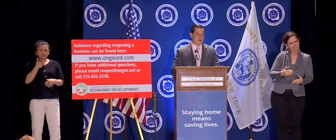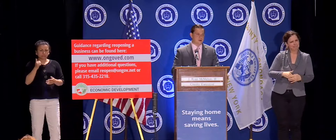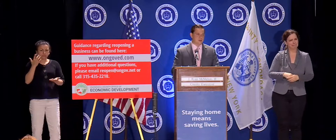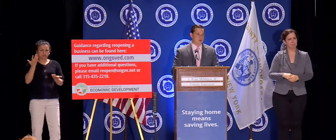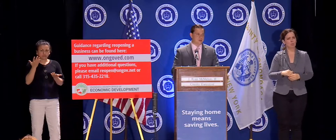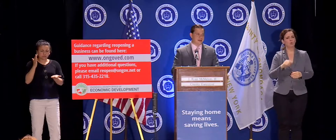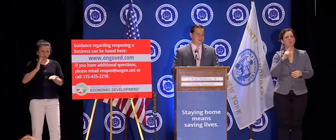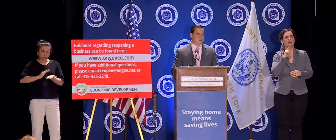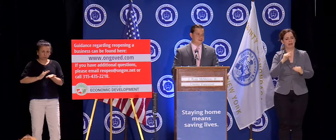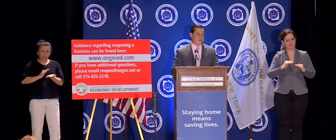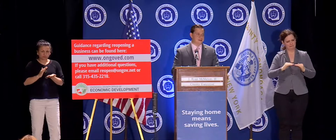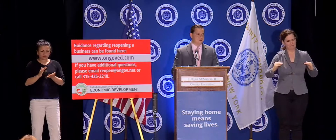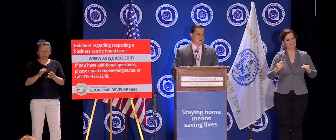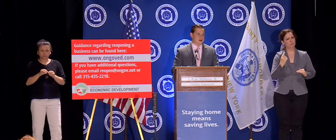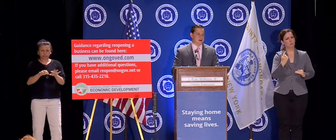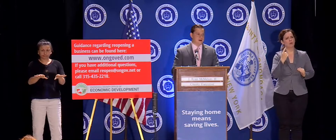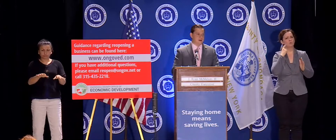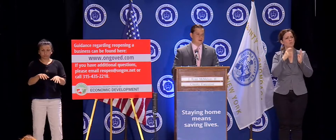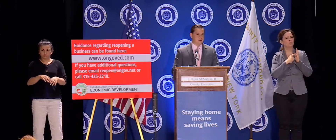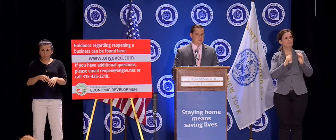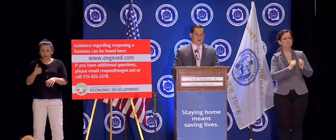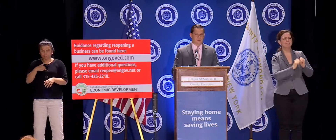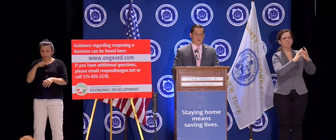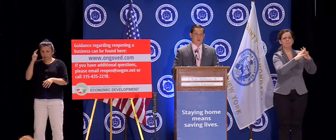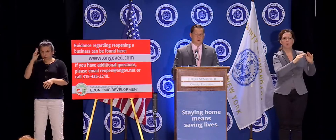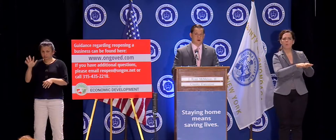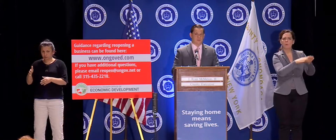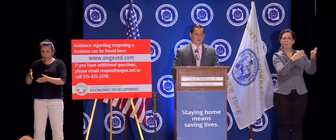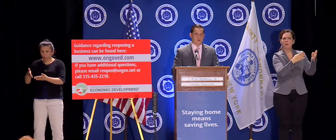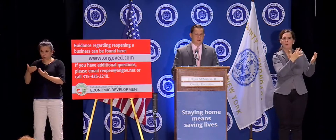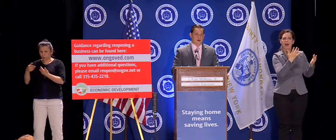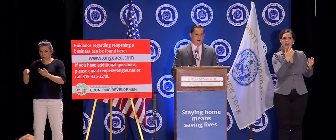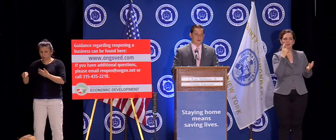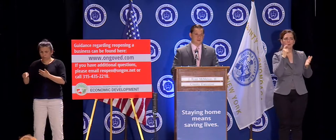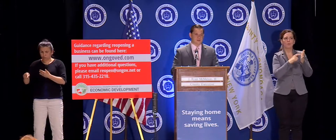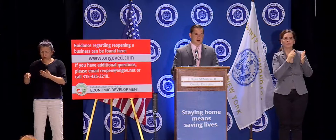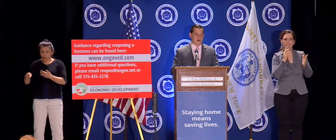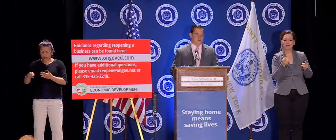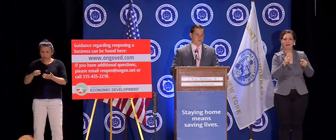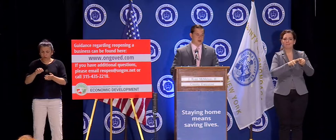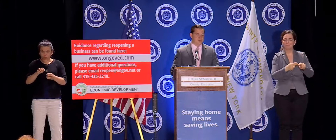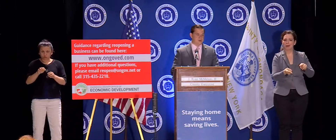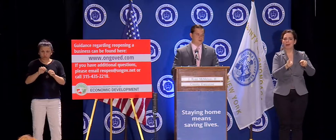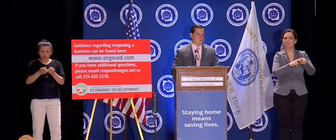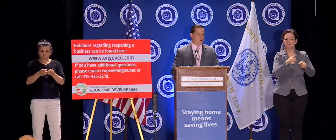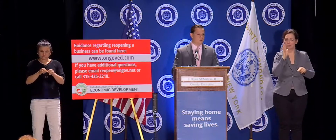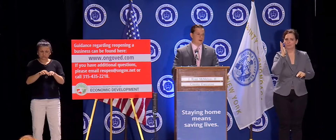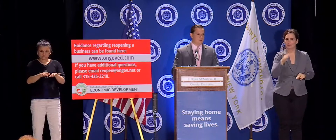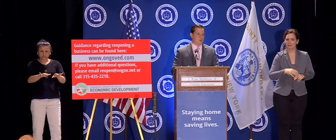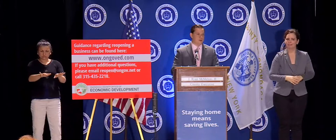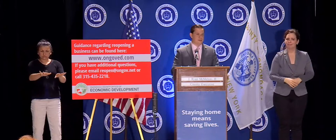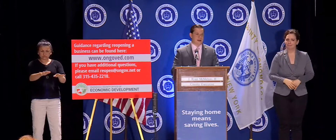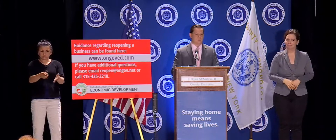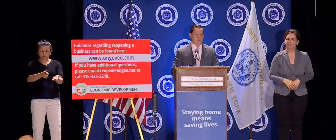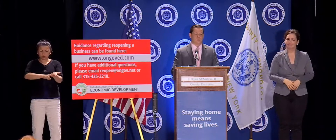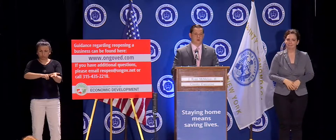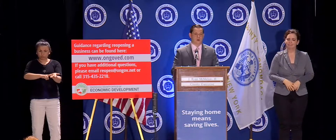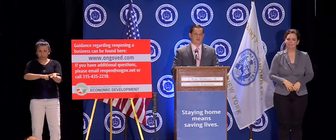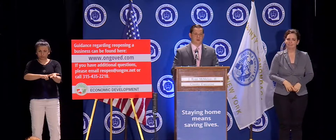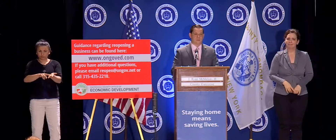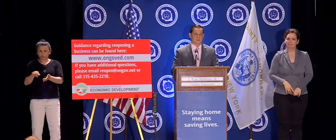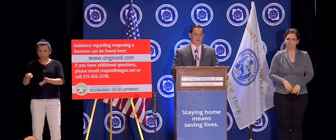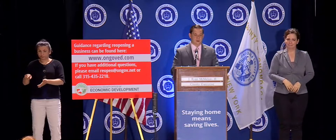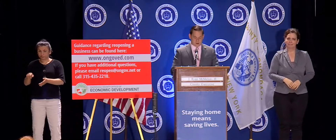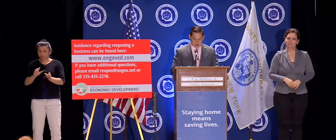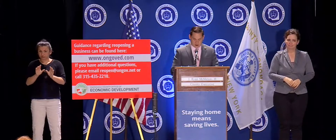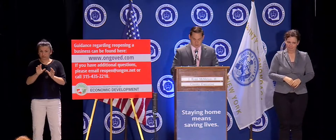get new cases, and this number would go up. Is this start of a trend, or is this one-day moment in time? We don't know